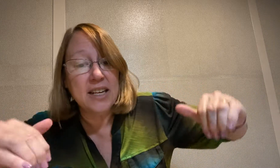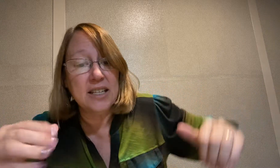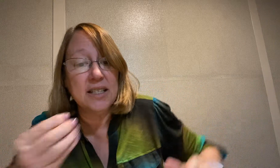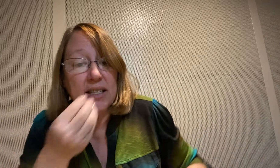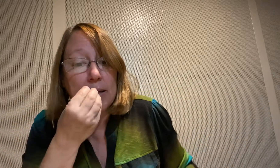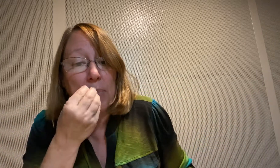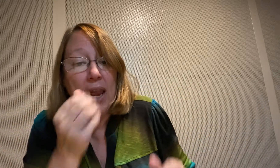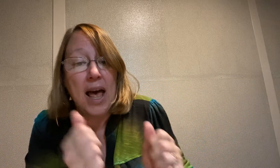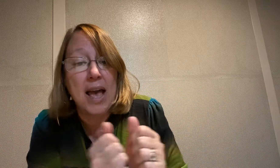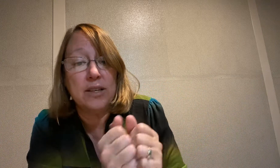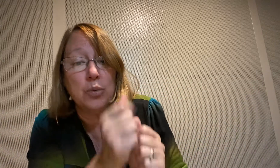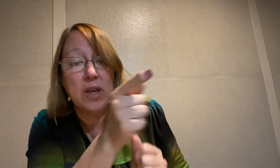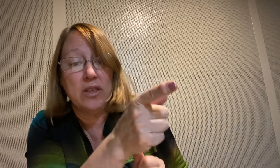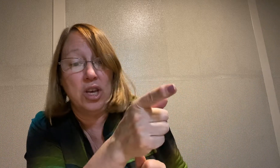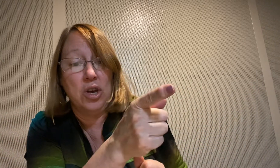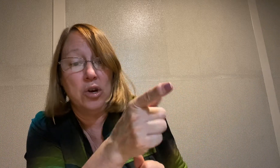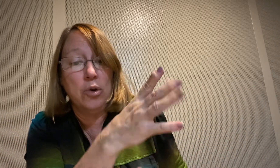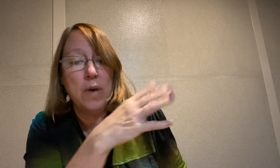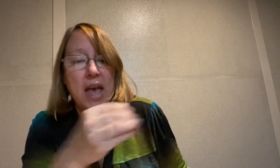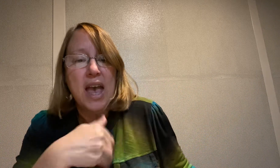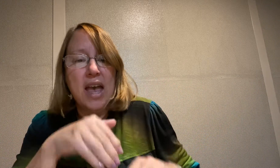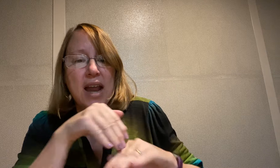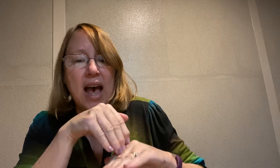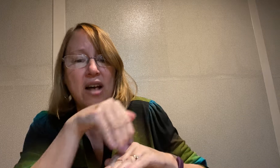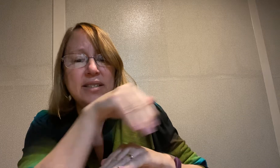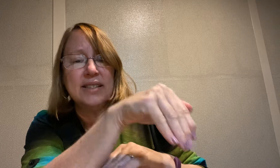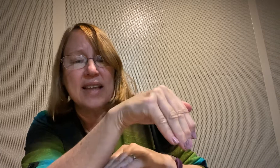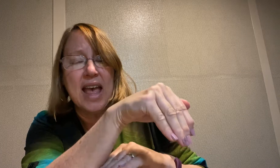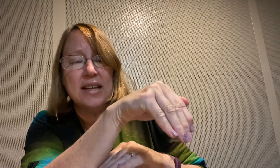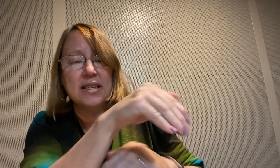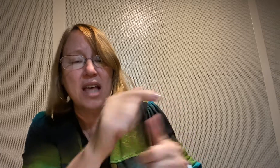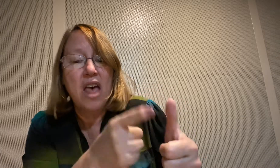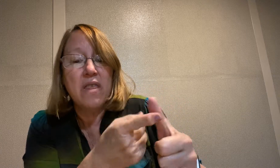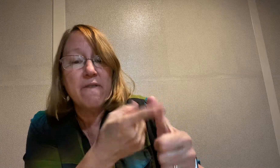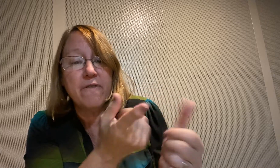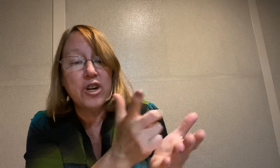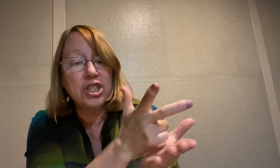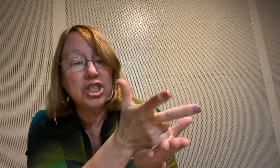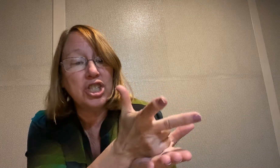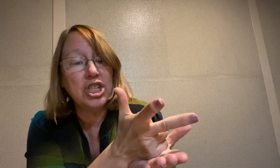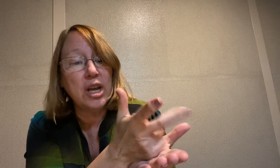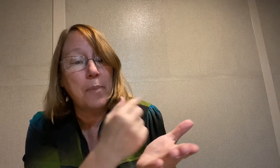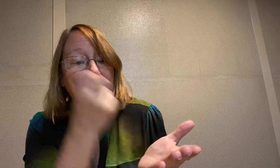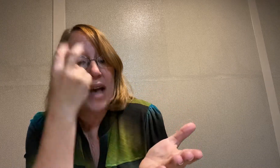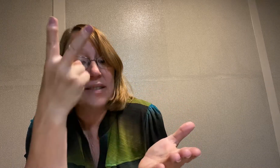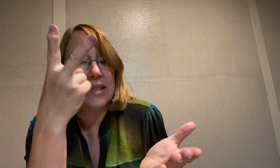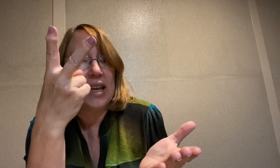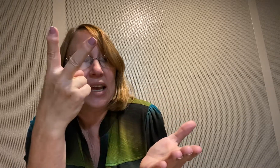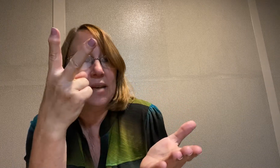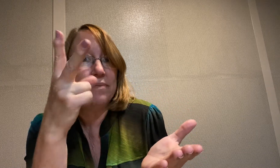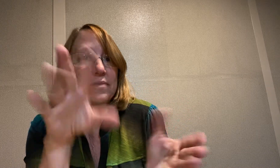the supplies with you, and I'll send the first ship I see